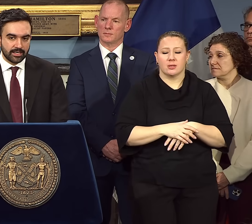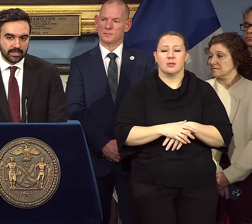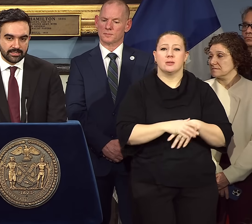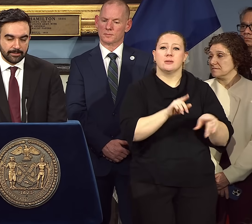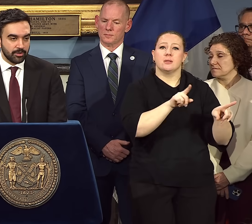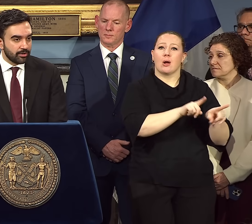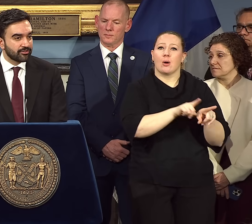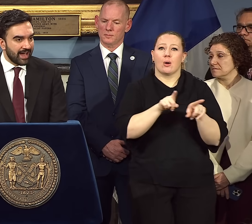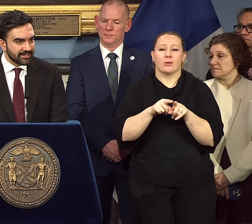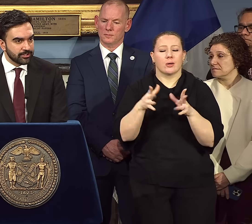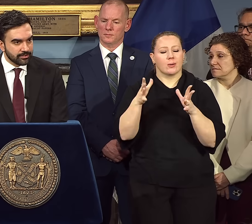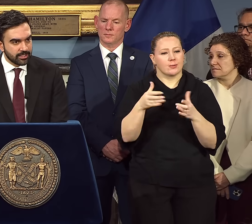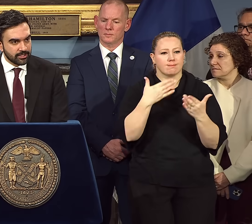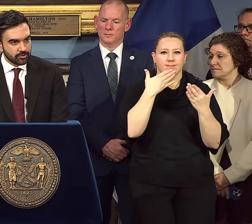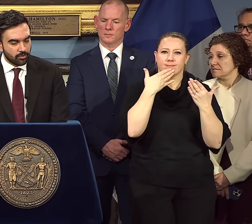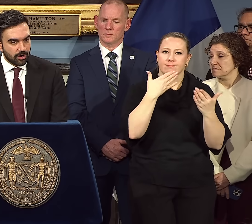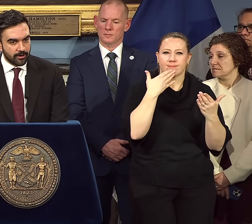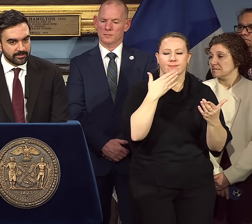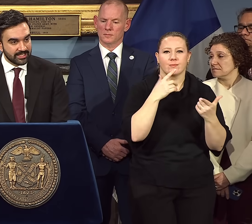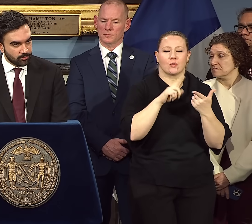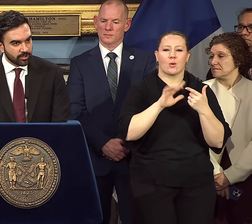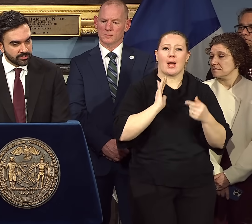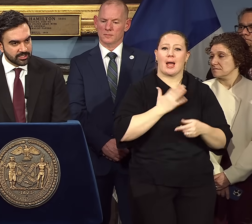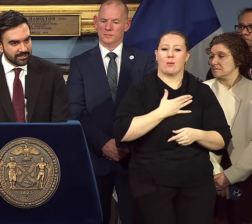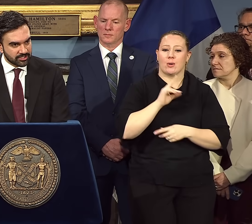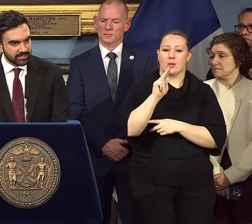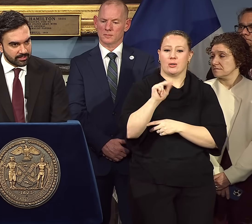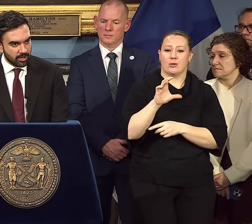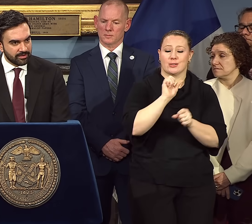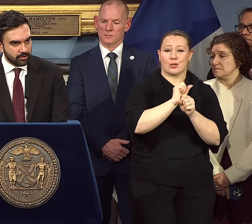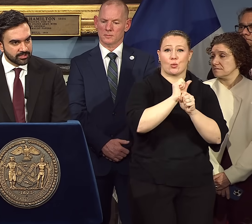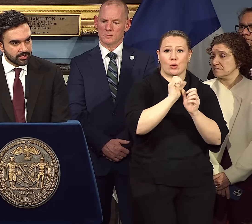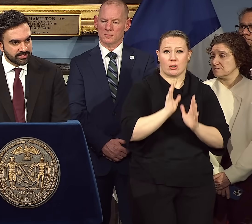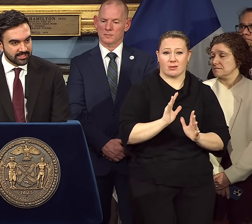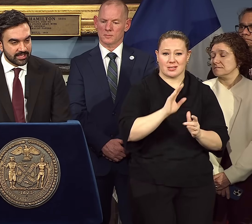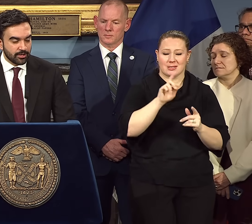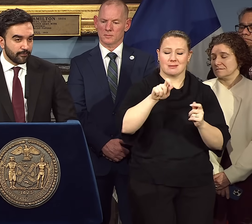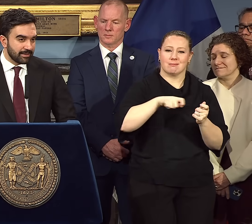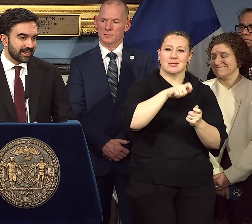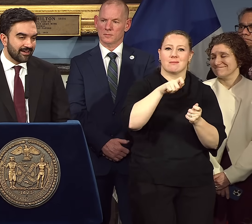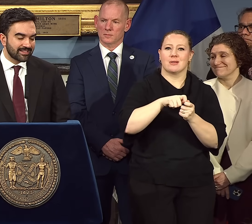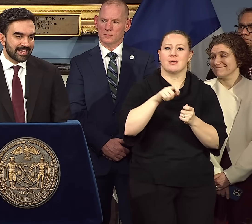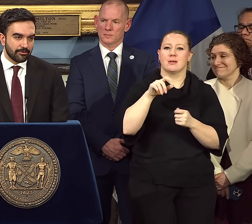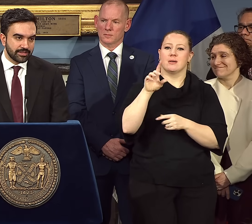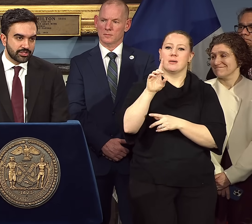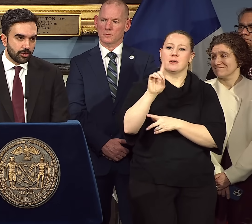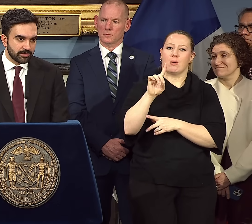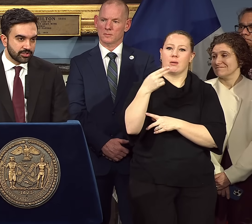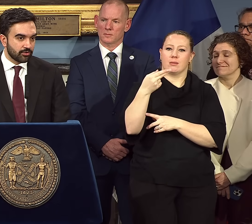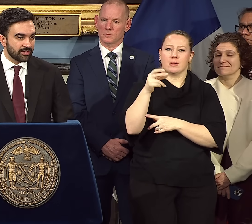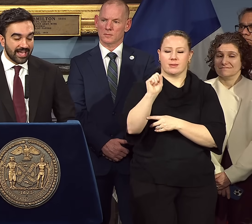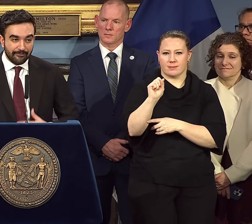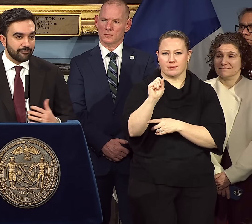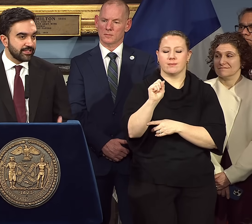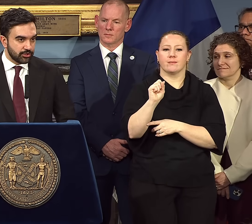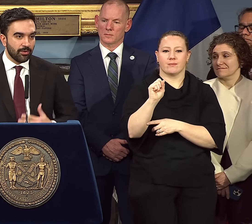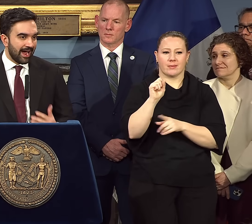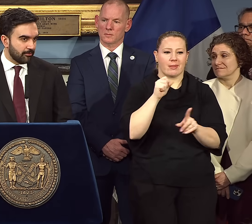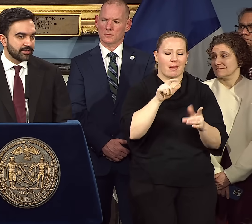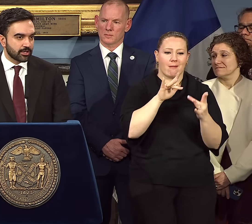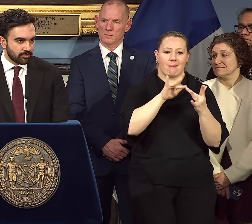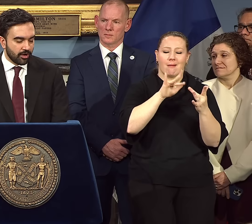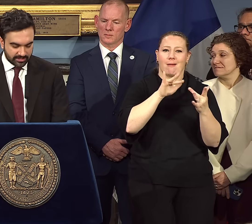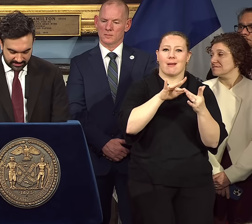deep note of gratitude to our city workers, especially at the Department of Homeless Services, who have been conducting outreach to homeless New Yorkers every